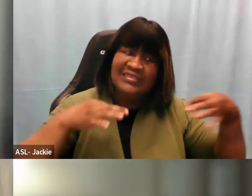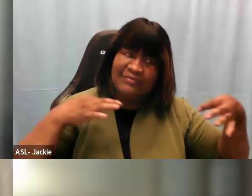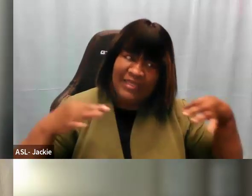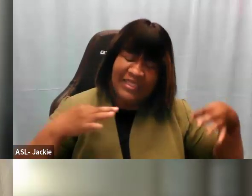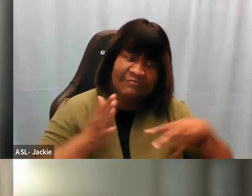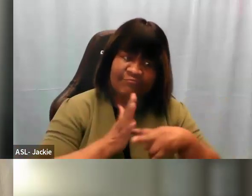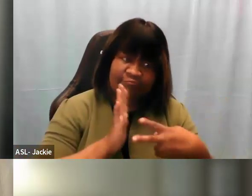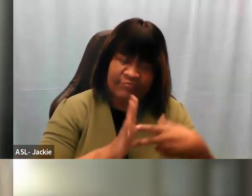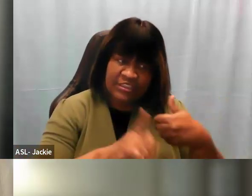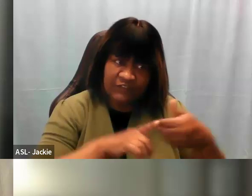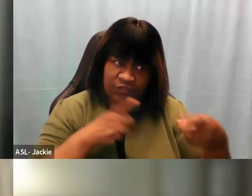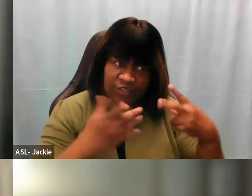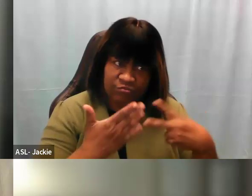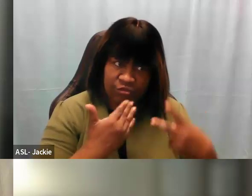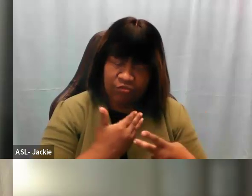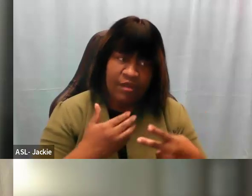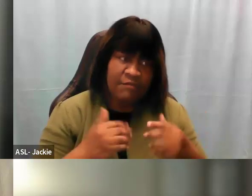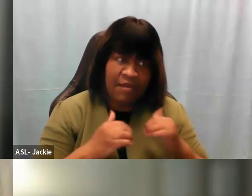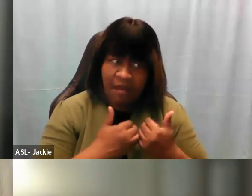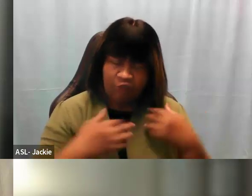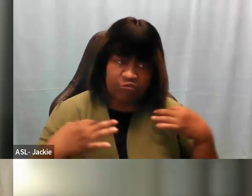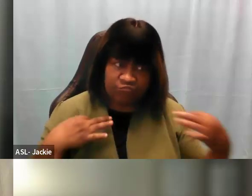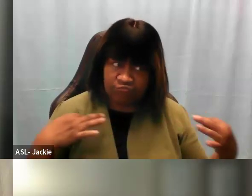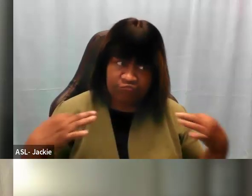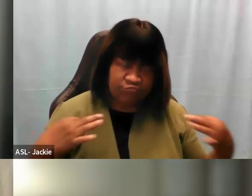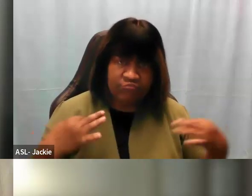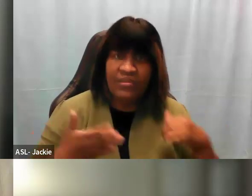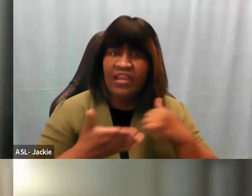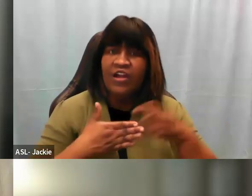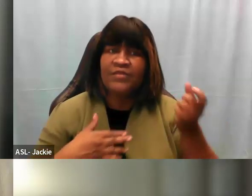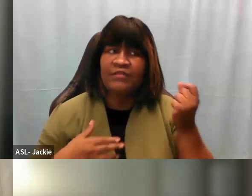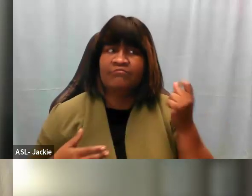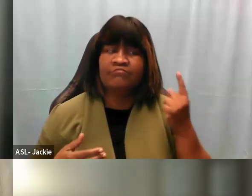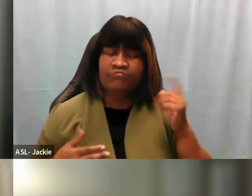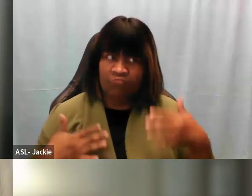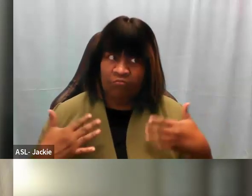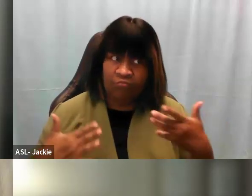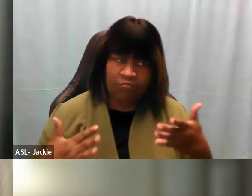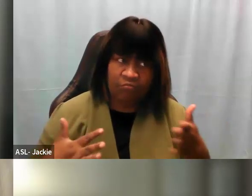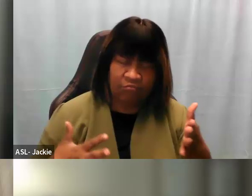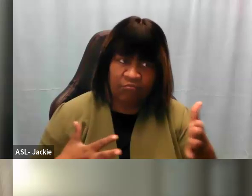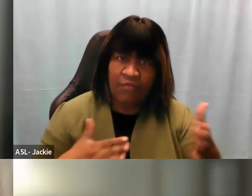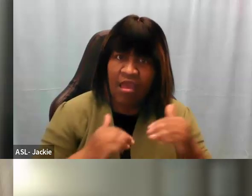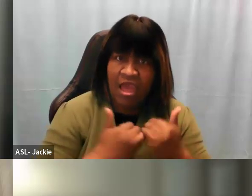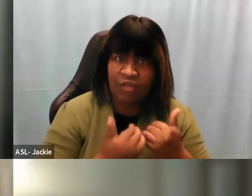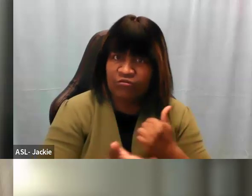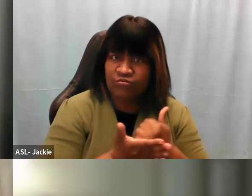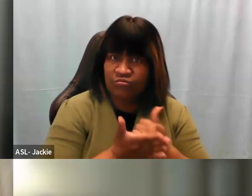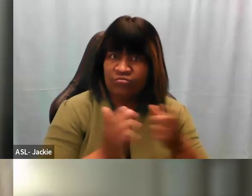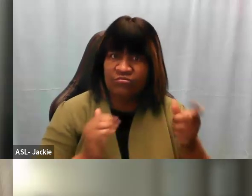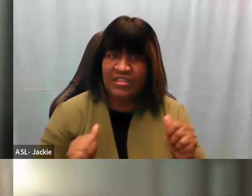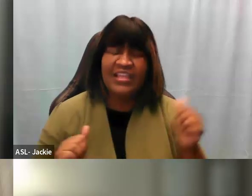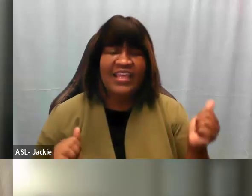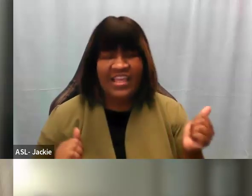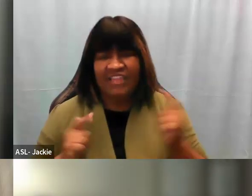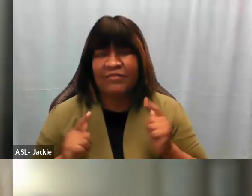them and how it works and break it down and help them kind of navigate it through step by step,